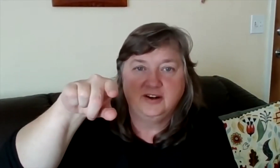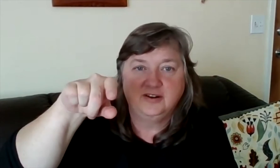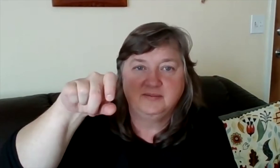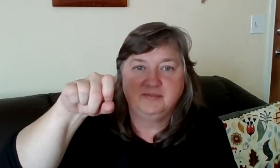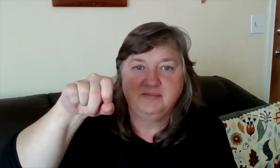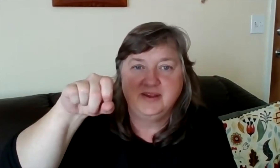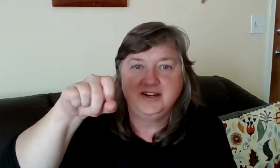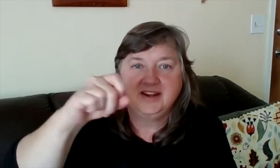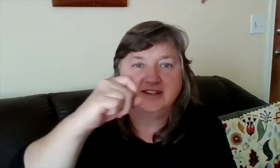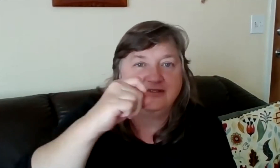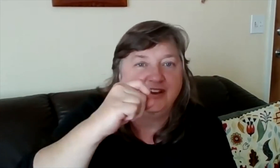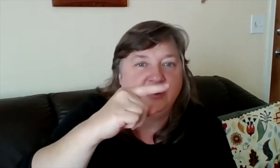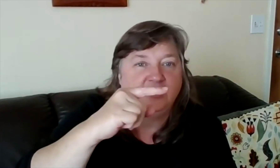flicker index finger